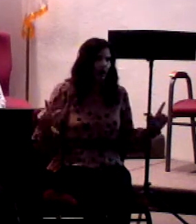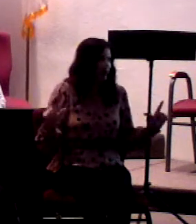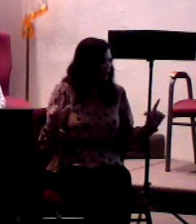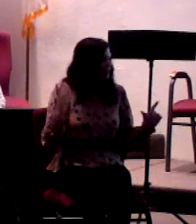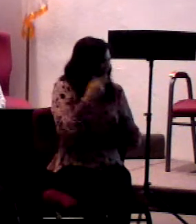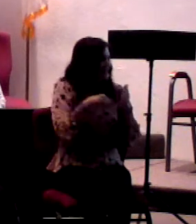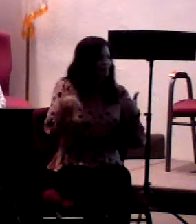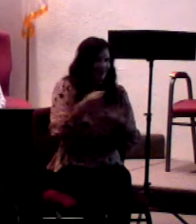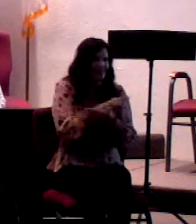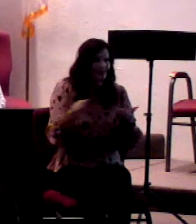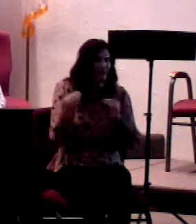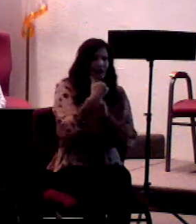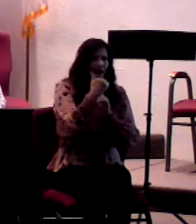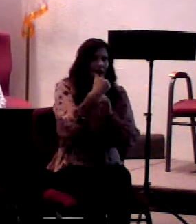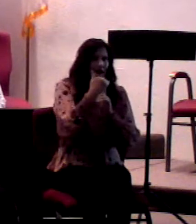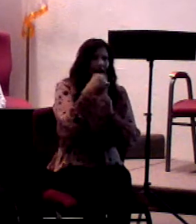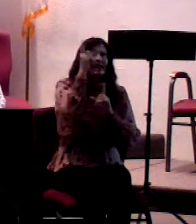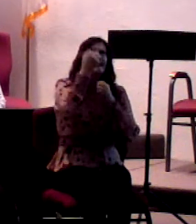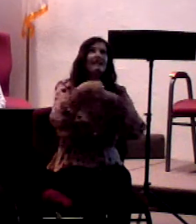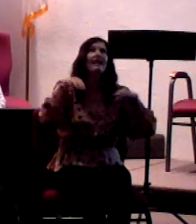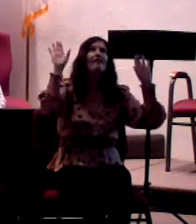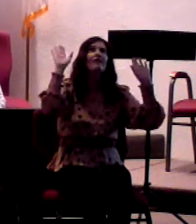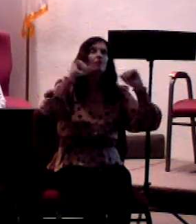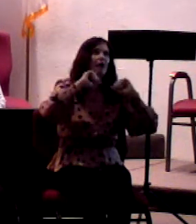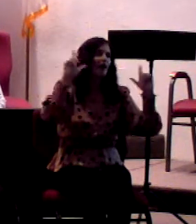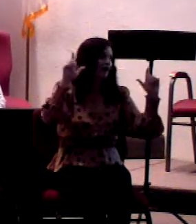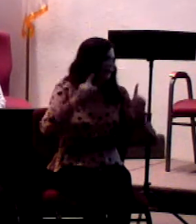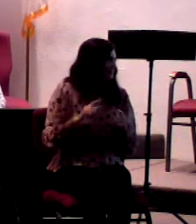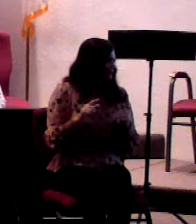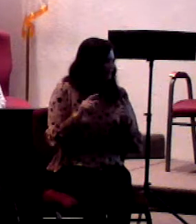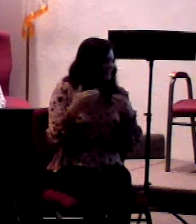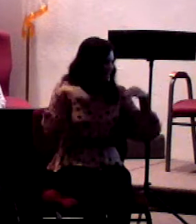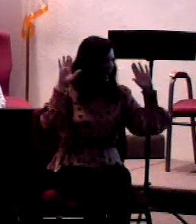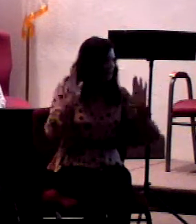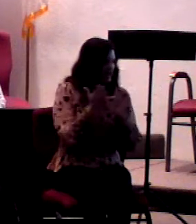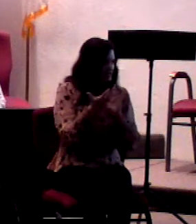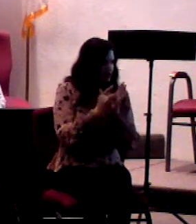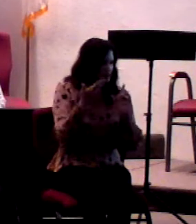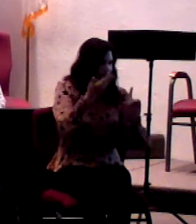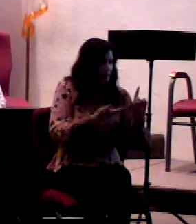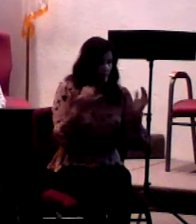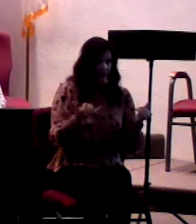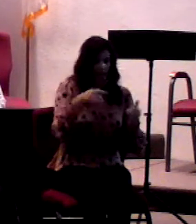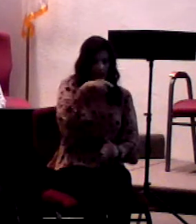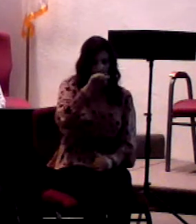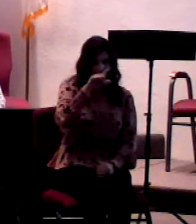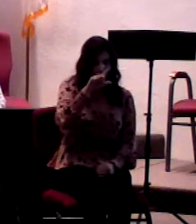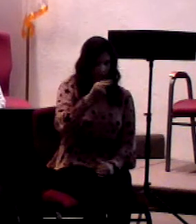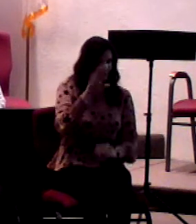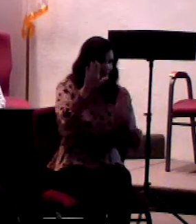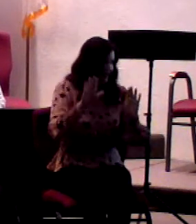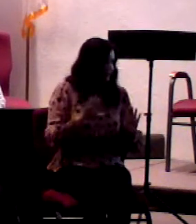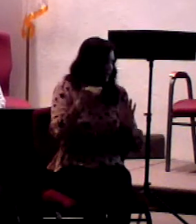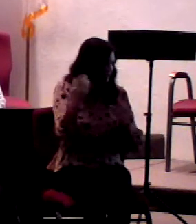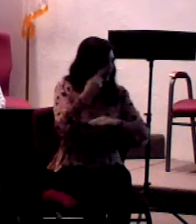this week reminds us of, the sacrifice of Jesus. Now, today's Palm Sunday, and on that day,